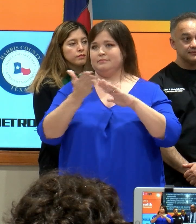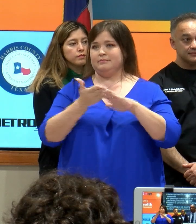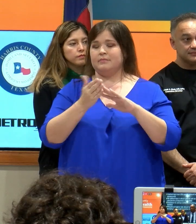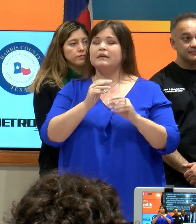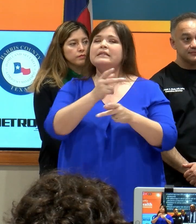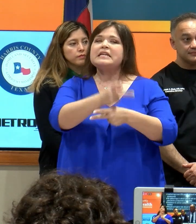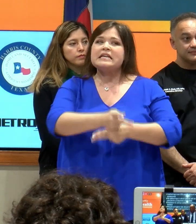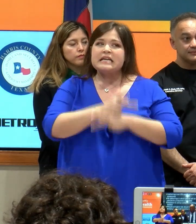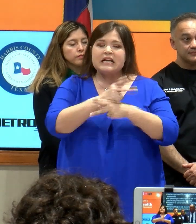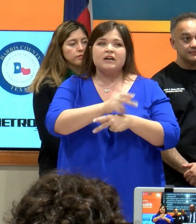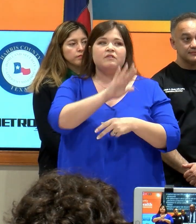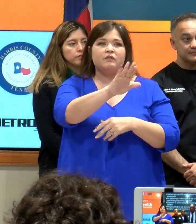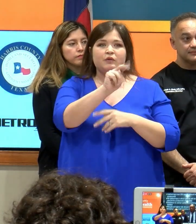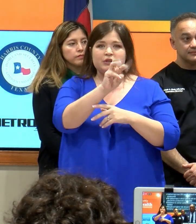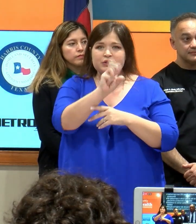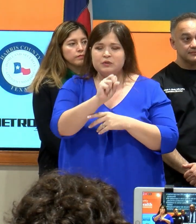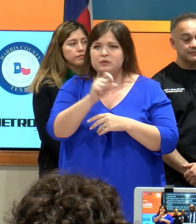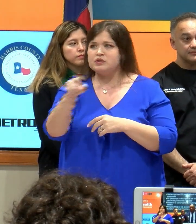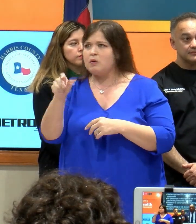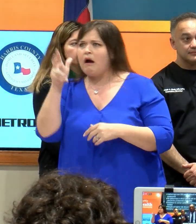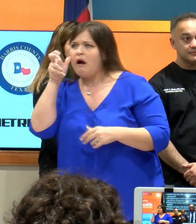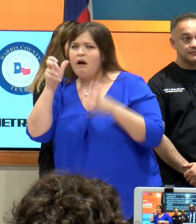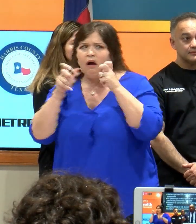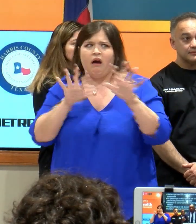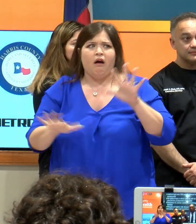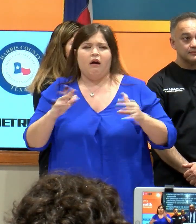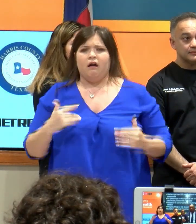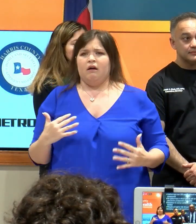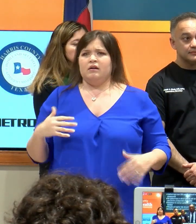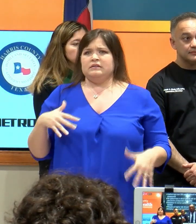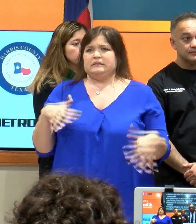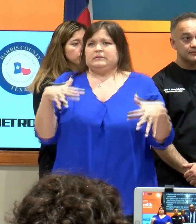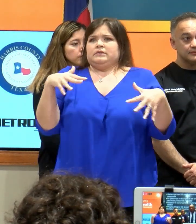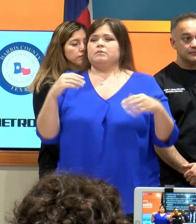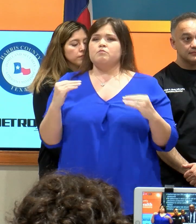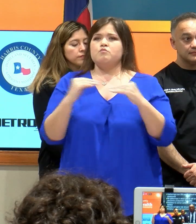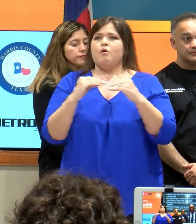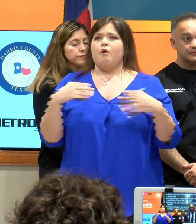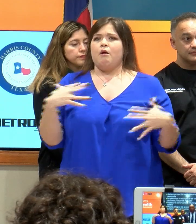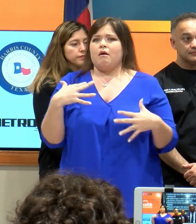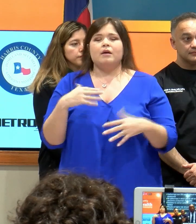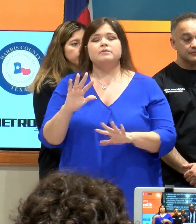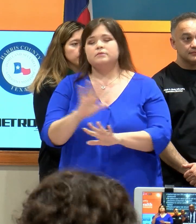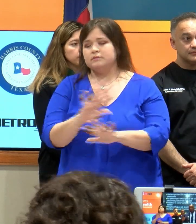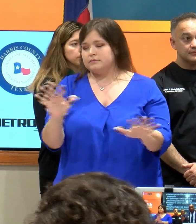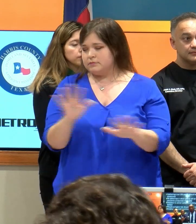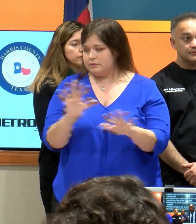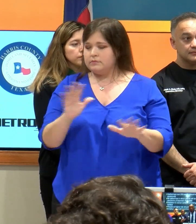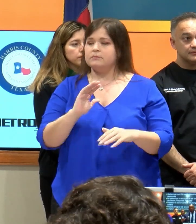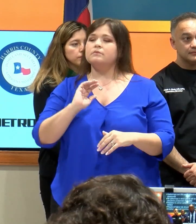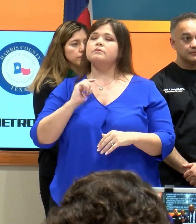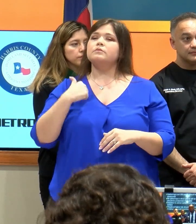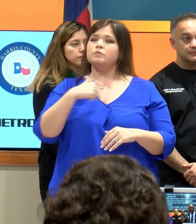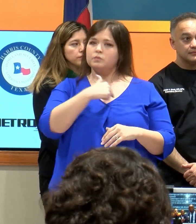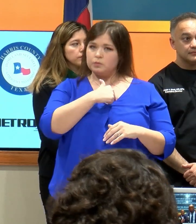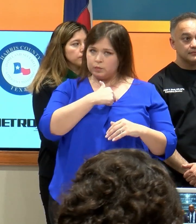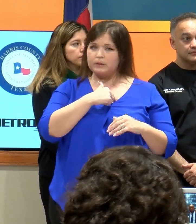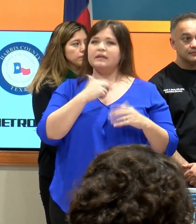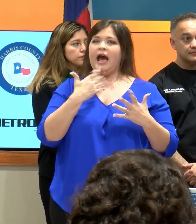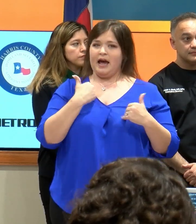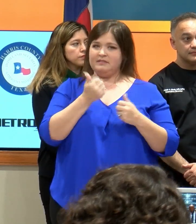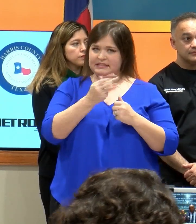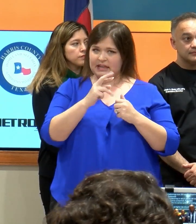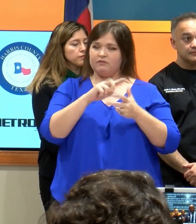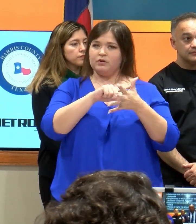adds to the confusion. With the exception of the things that we have put forth, the city is moving forward.